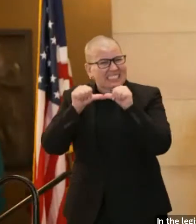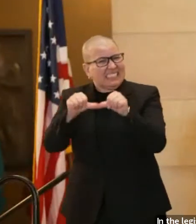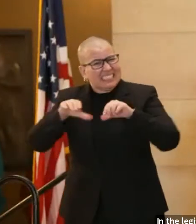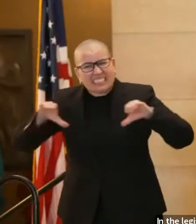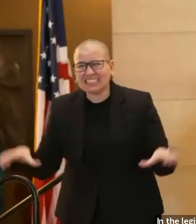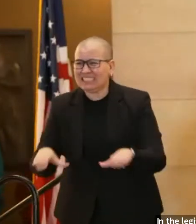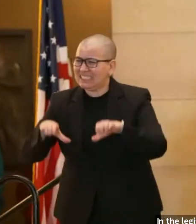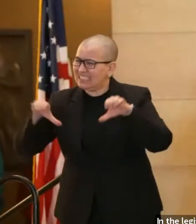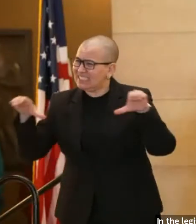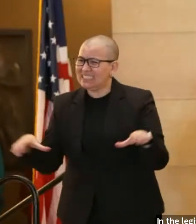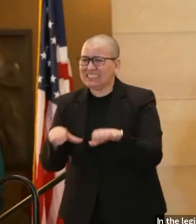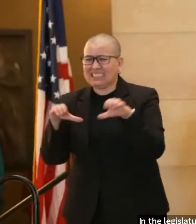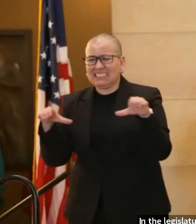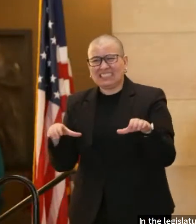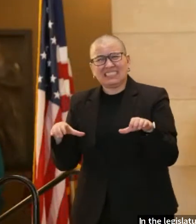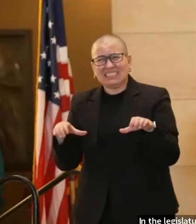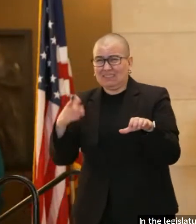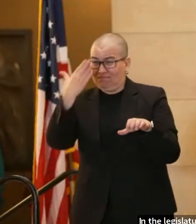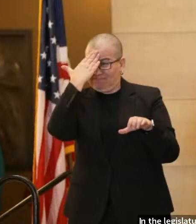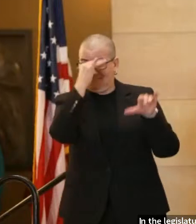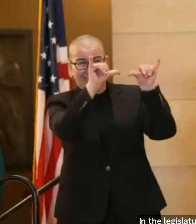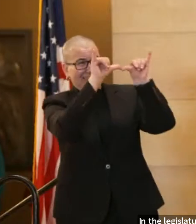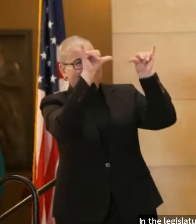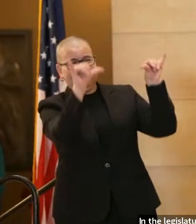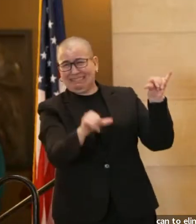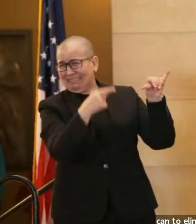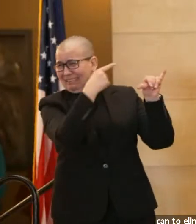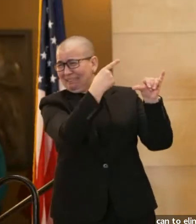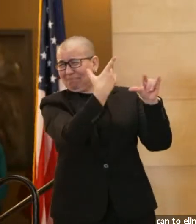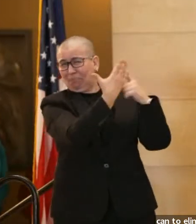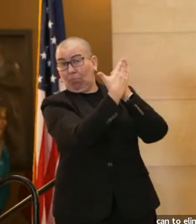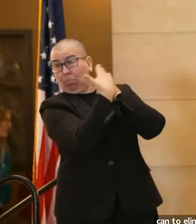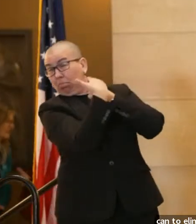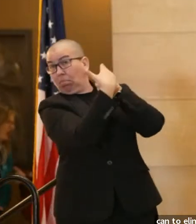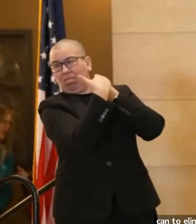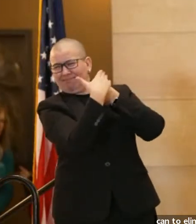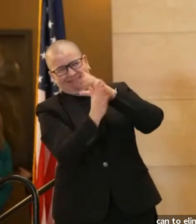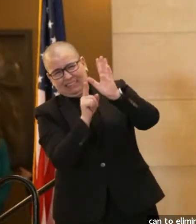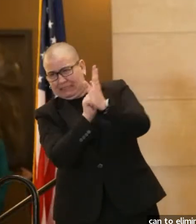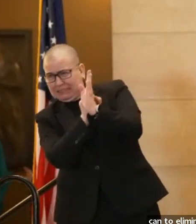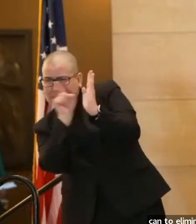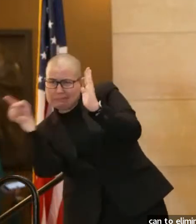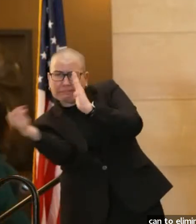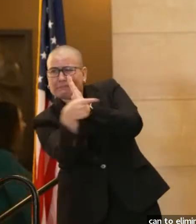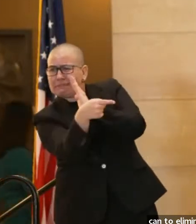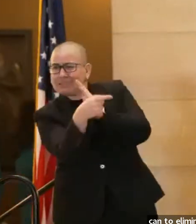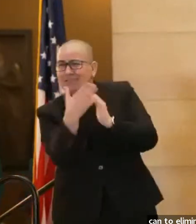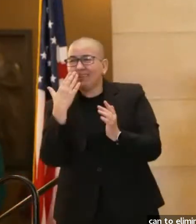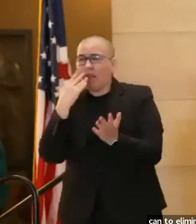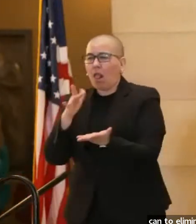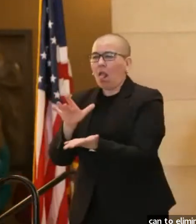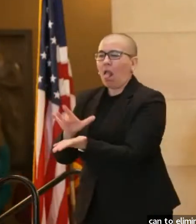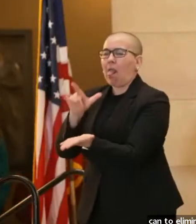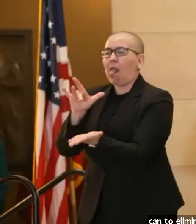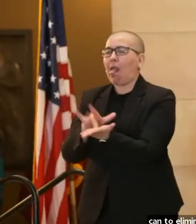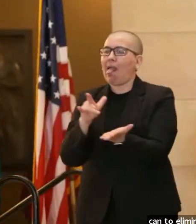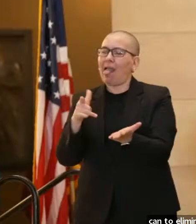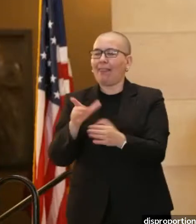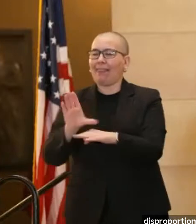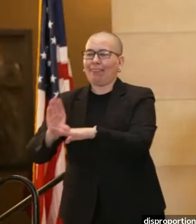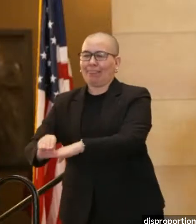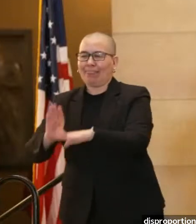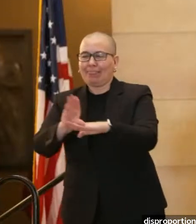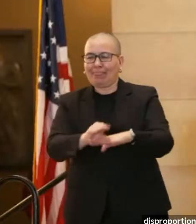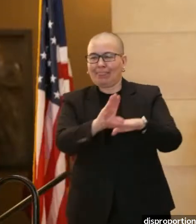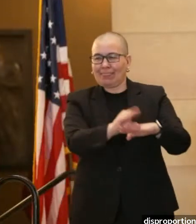to eliminate the systems of oppression and disproportionate exploitation, marginalization, and enact violence,